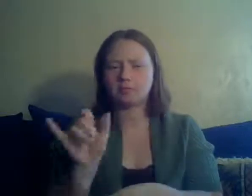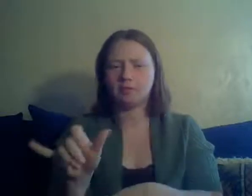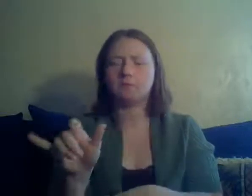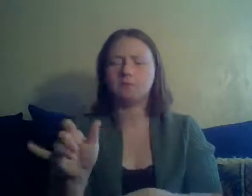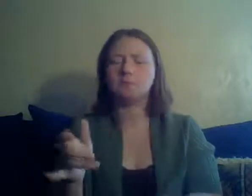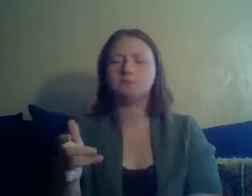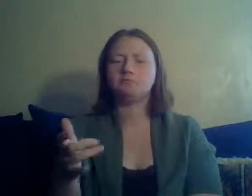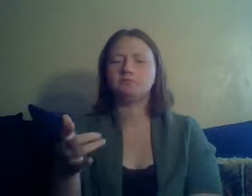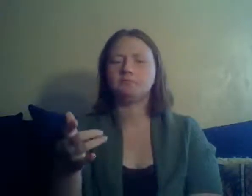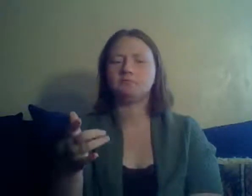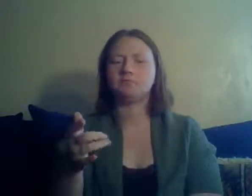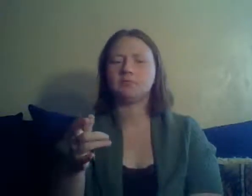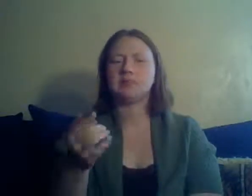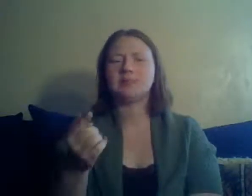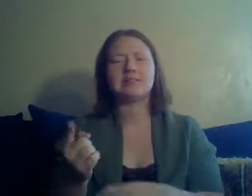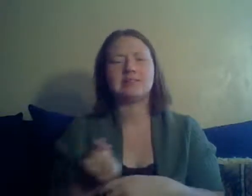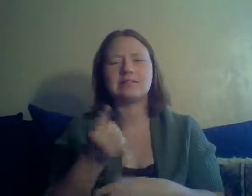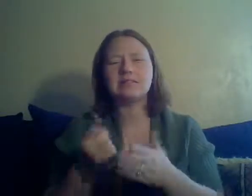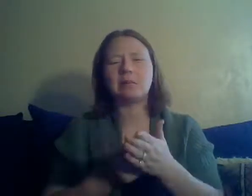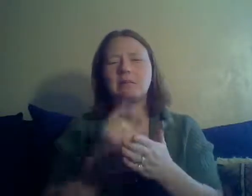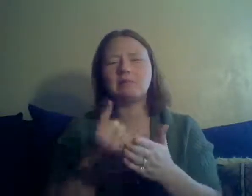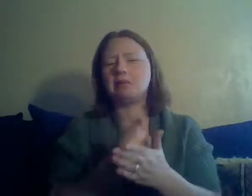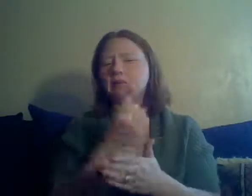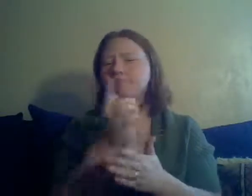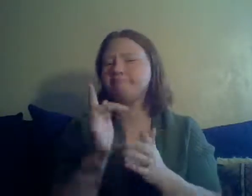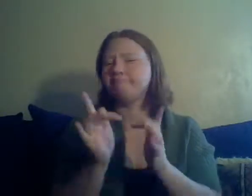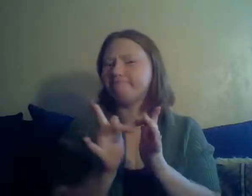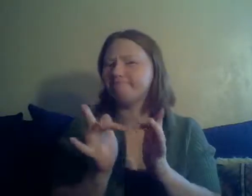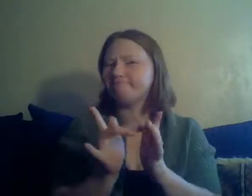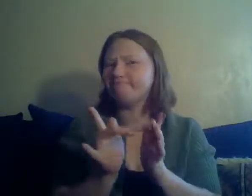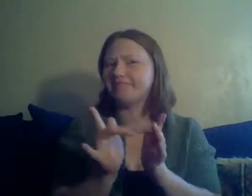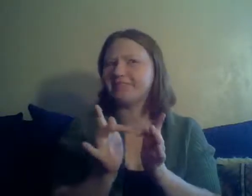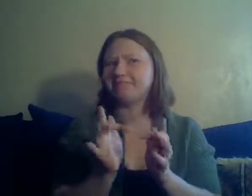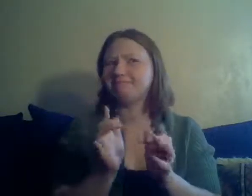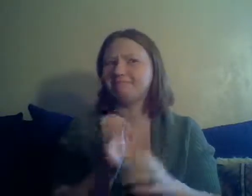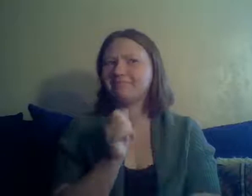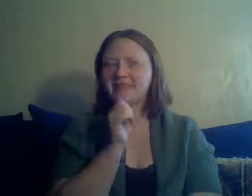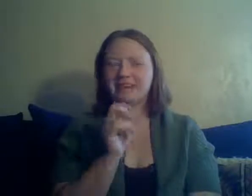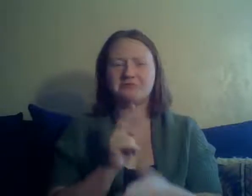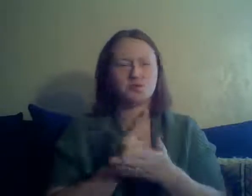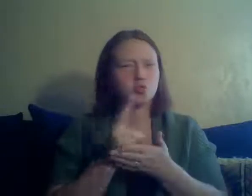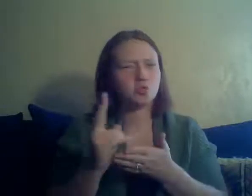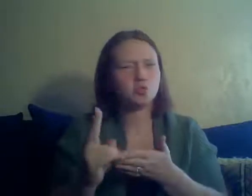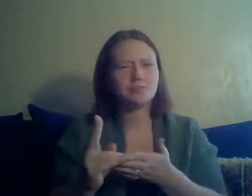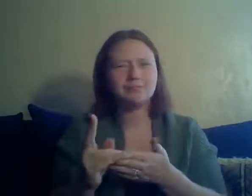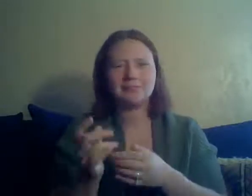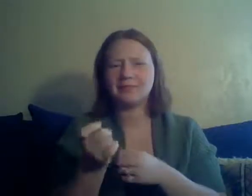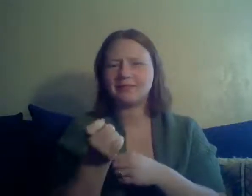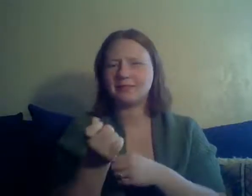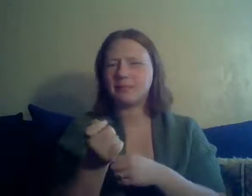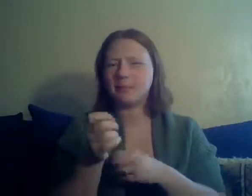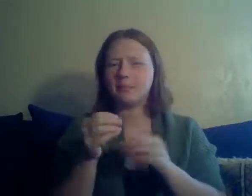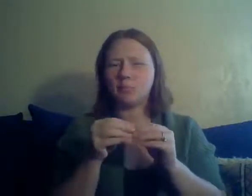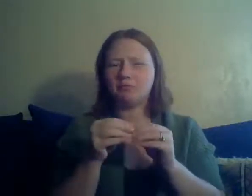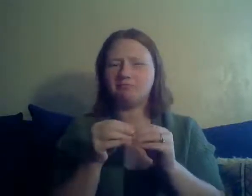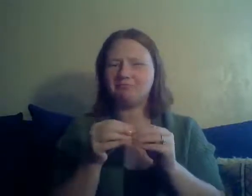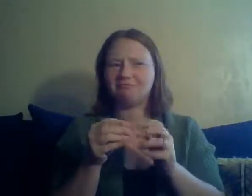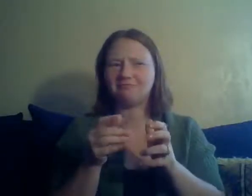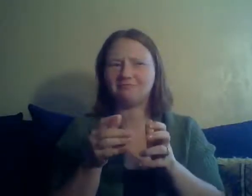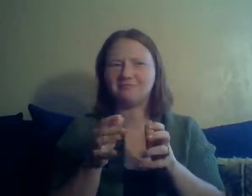web is secondhand, and it tends to be a little watered down, and students really need to be more exposed to first-hand information